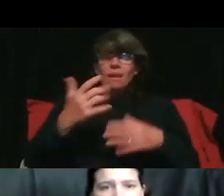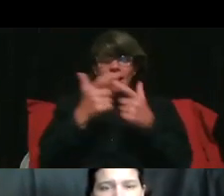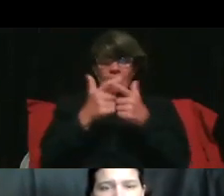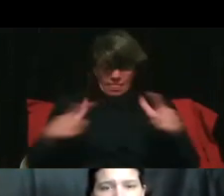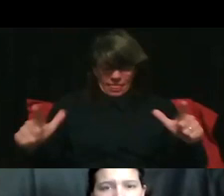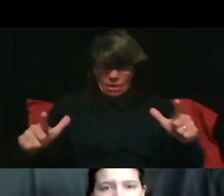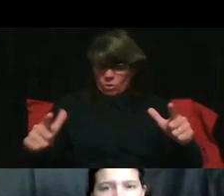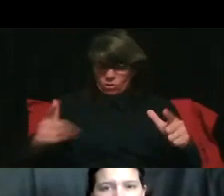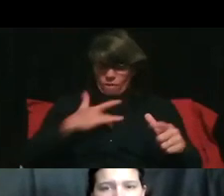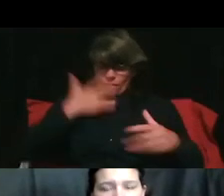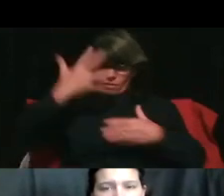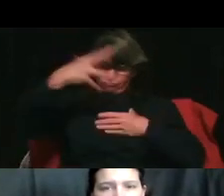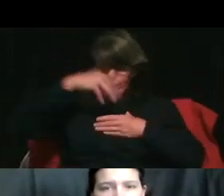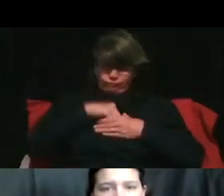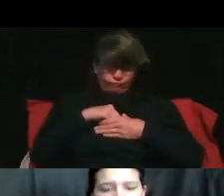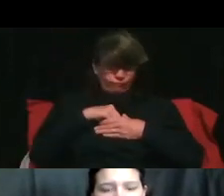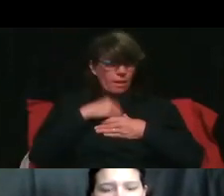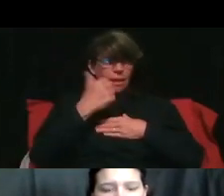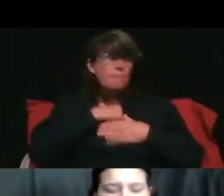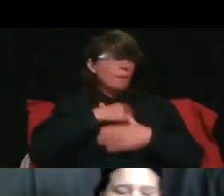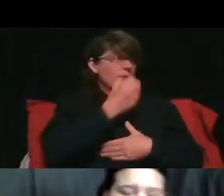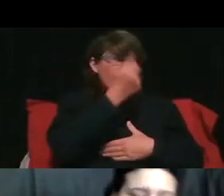don't necessarily understand.